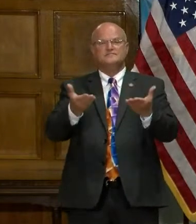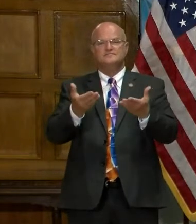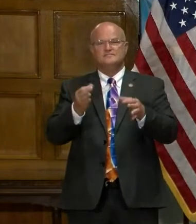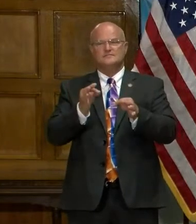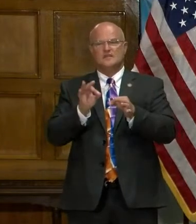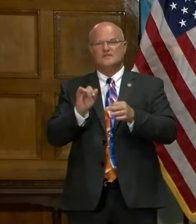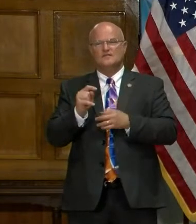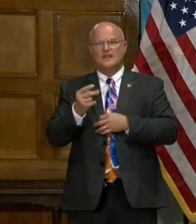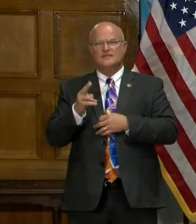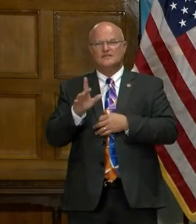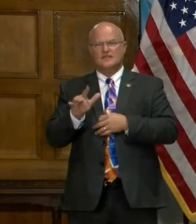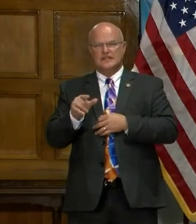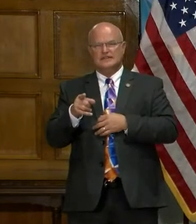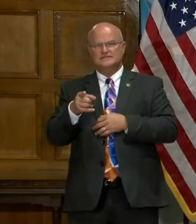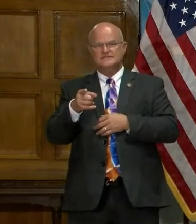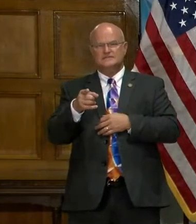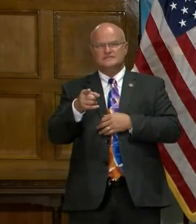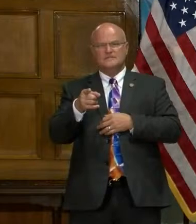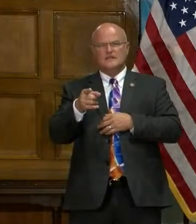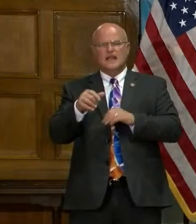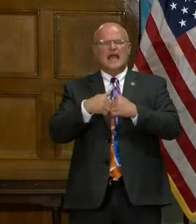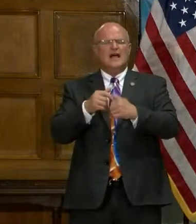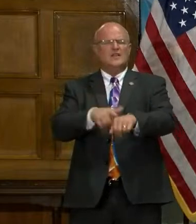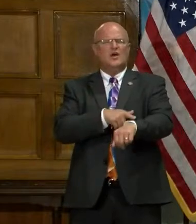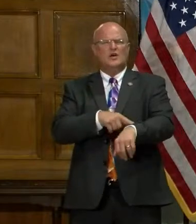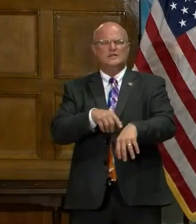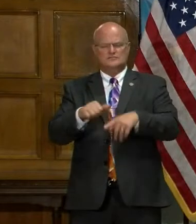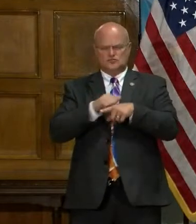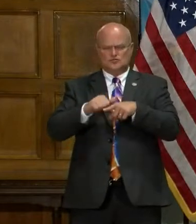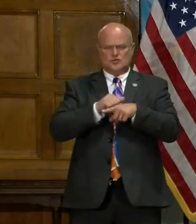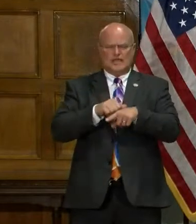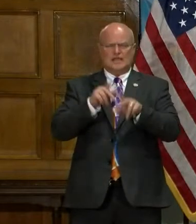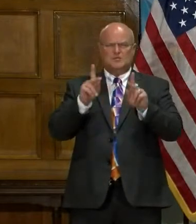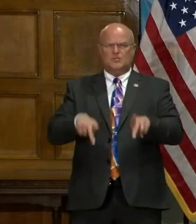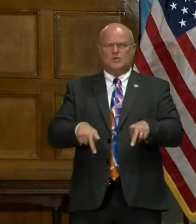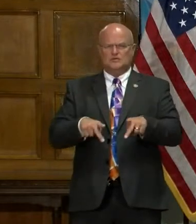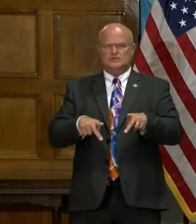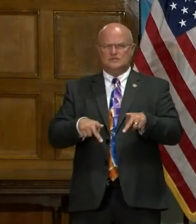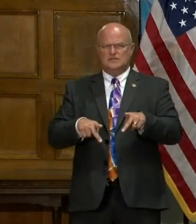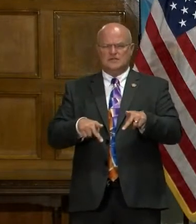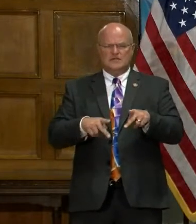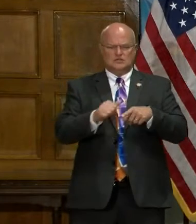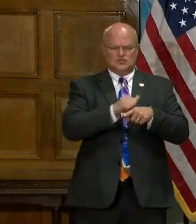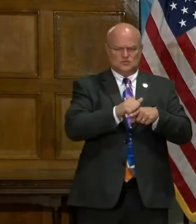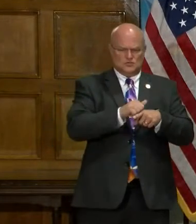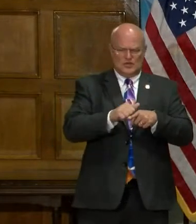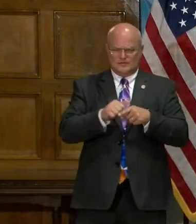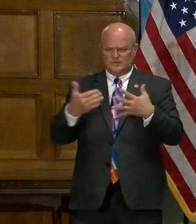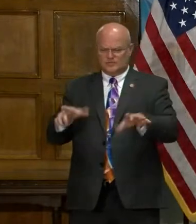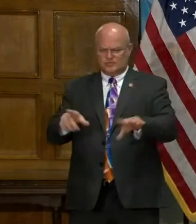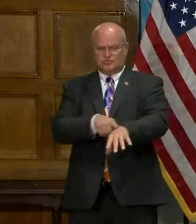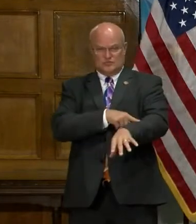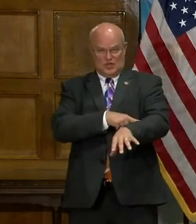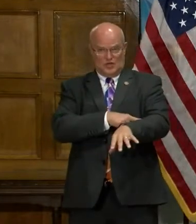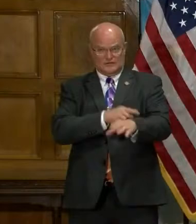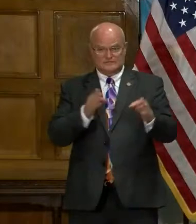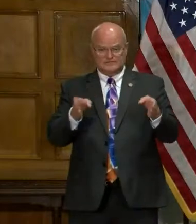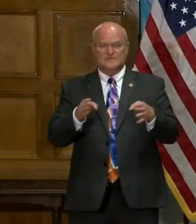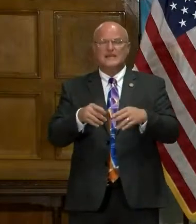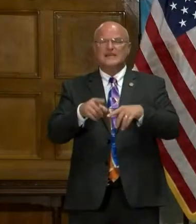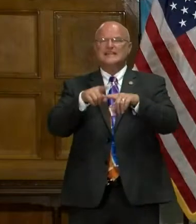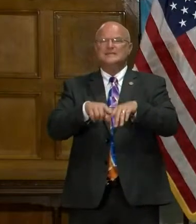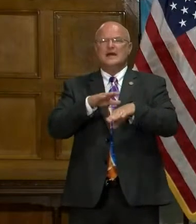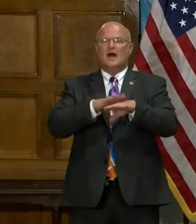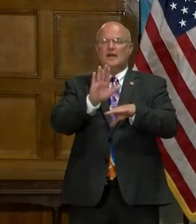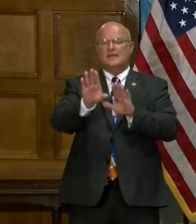I guess just out of curiosity, how long does it take to train those folks up to finally get them out there? How long it takes to train them depends